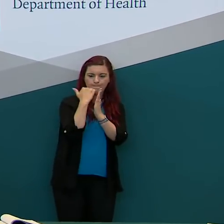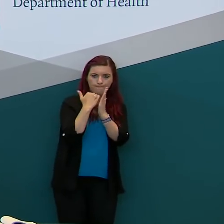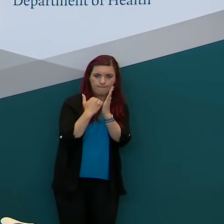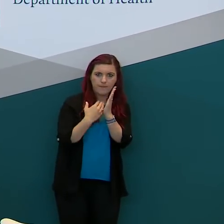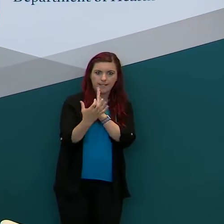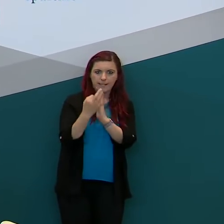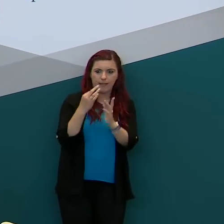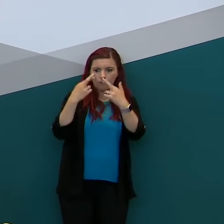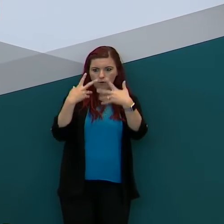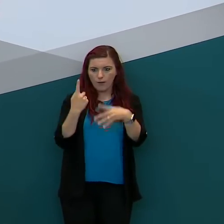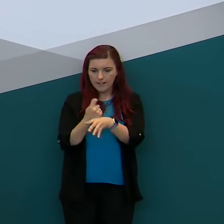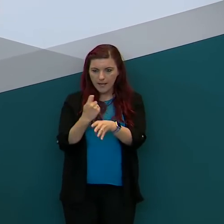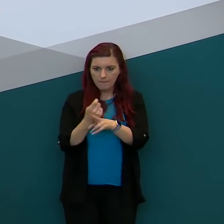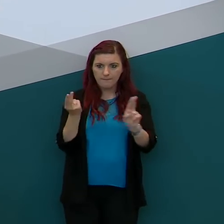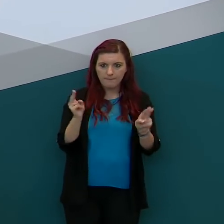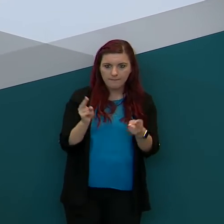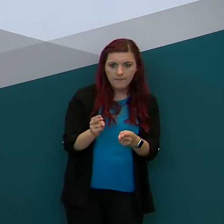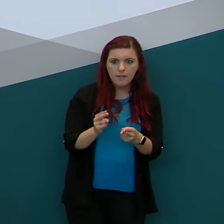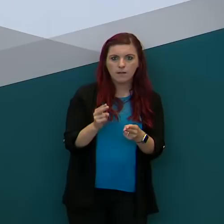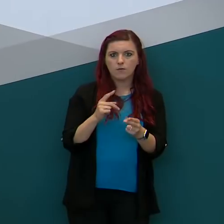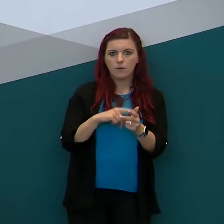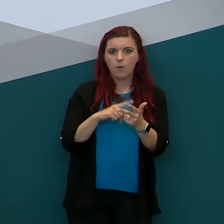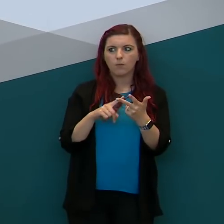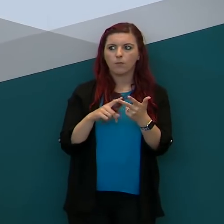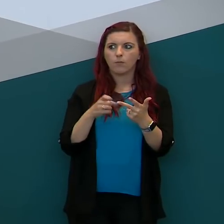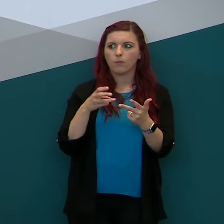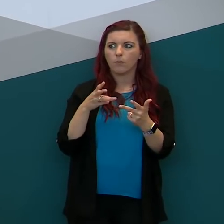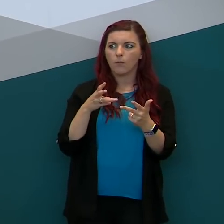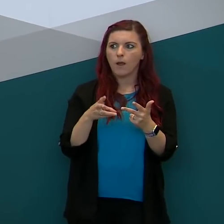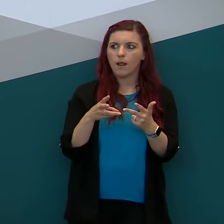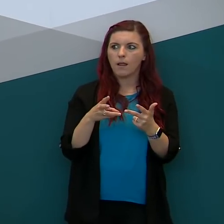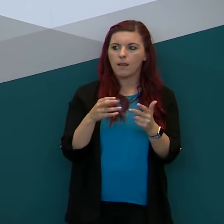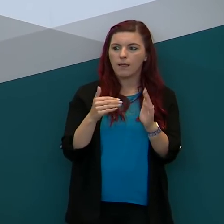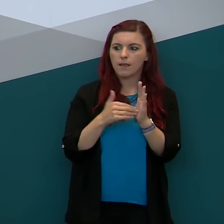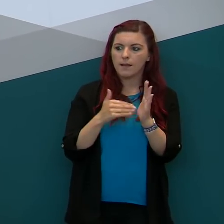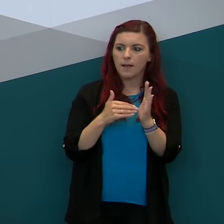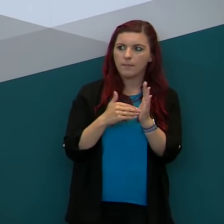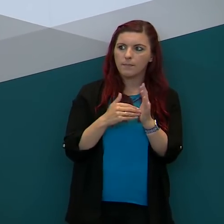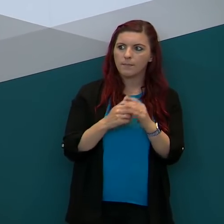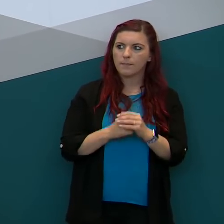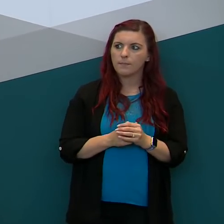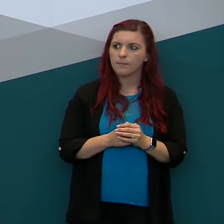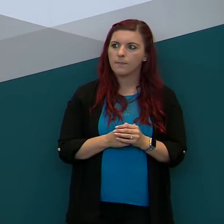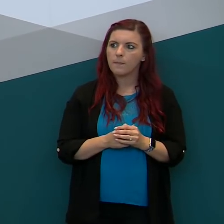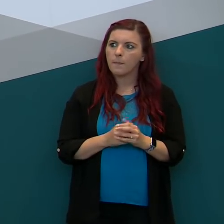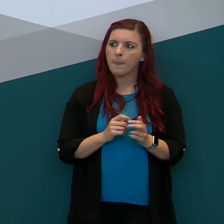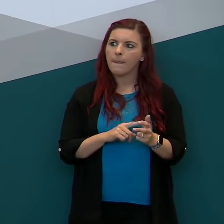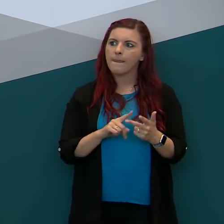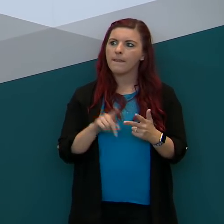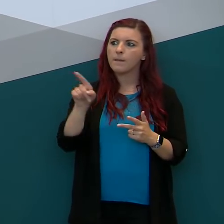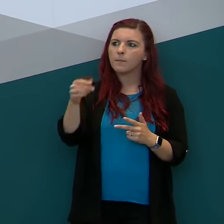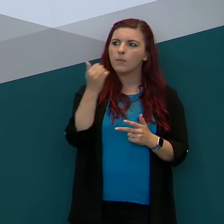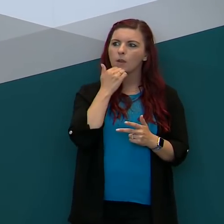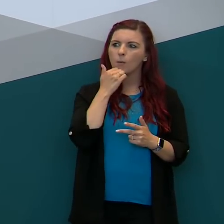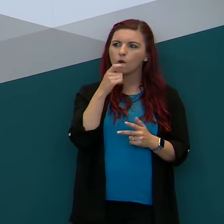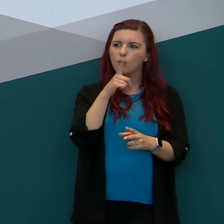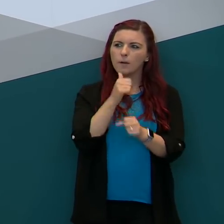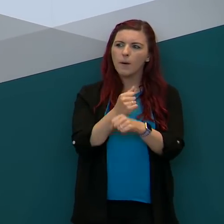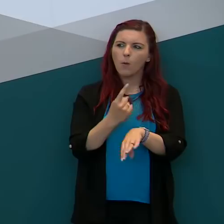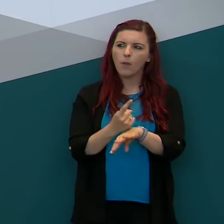as quick as possible, and it's in everybody's interest that people see these figures. Thank you. The figures that you're talking about